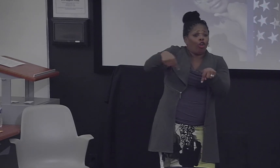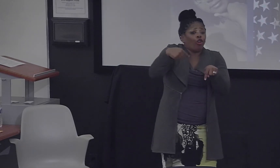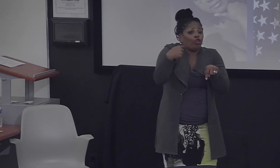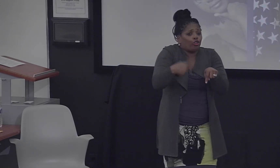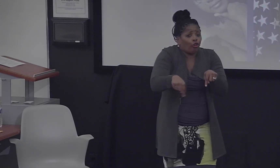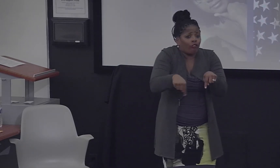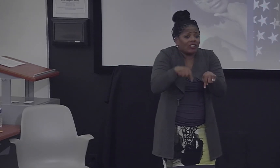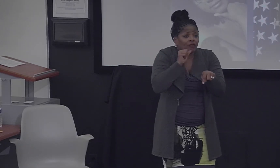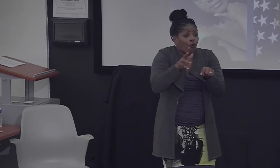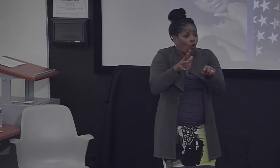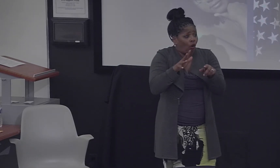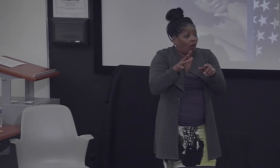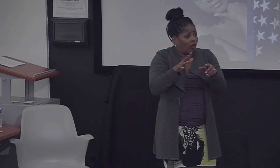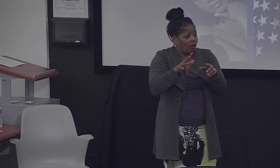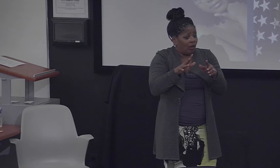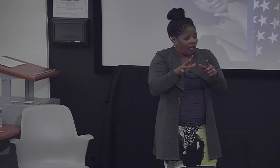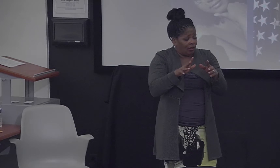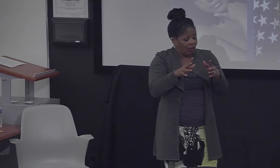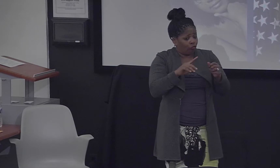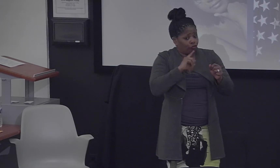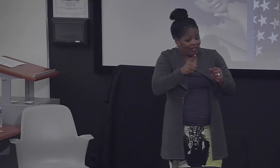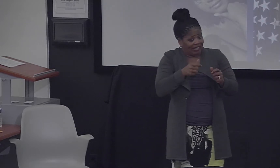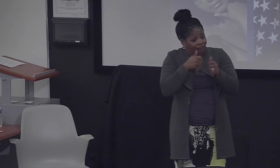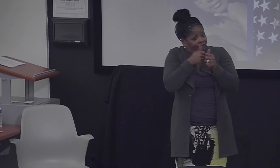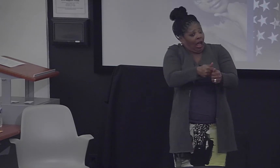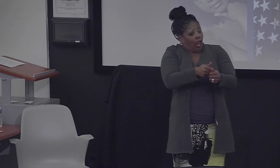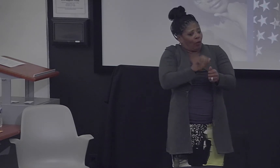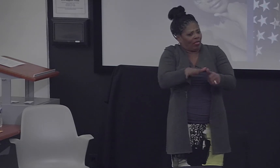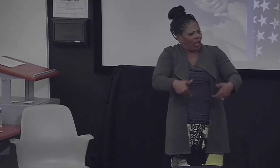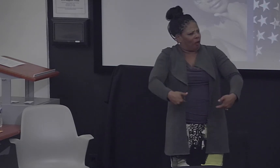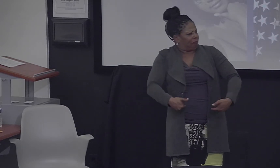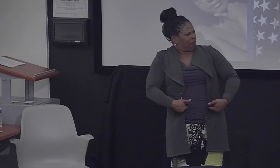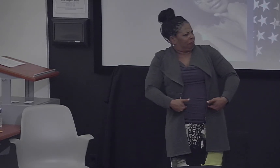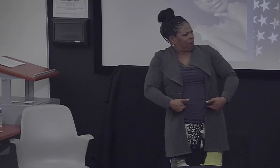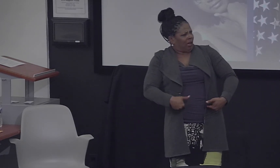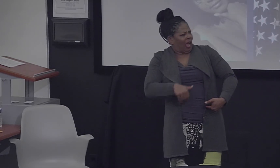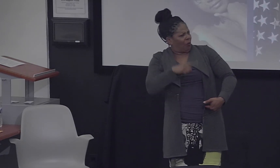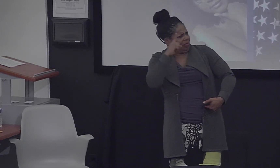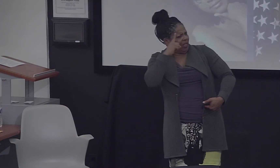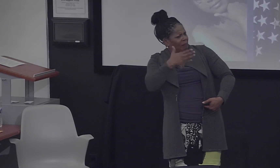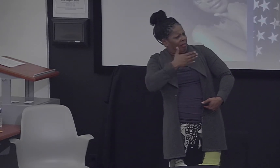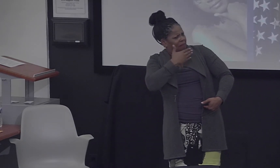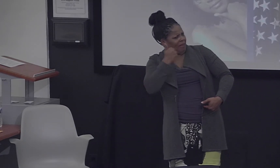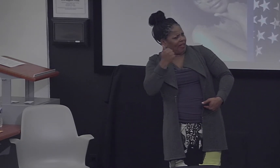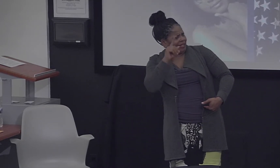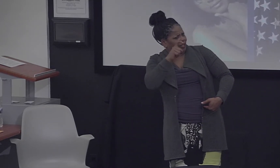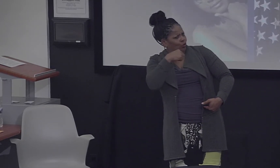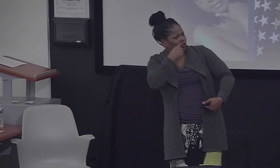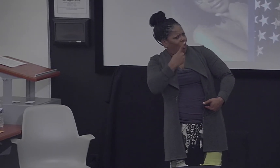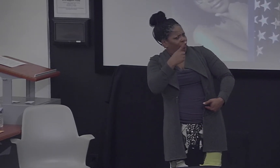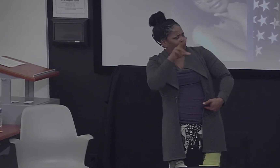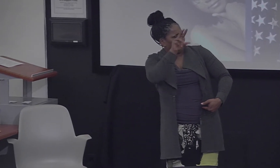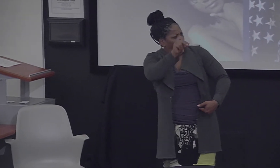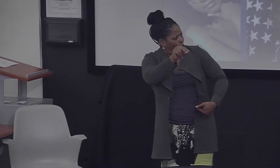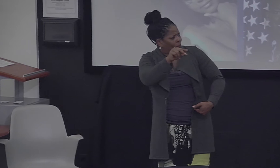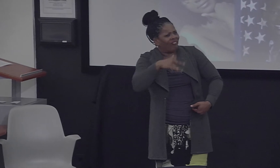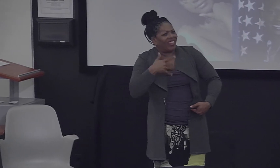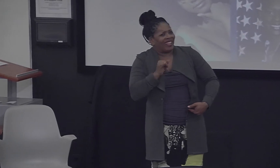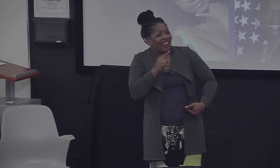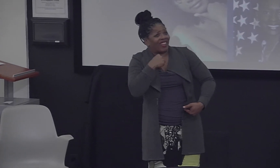They did talk about that, being nervous to turn down jobs. But if they were following what they believed and what they had been taught, which